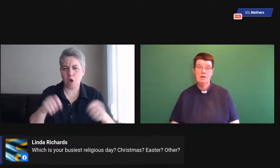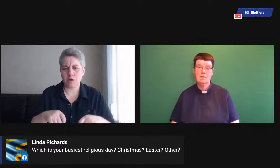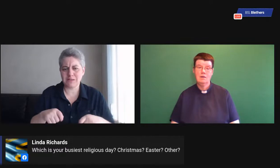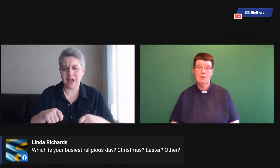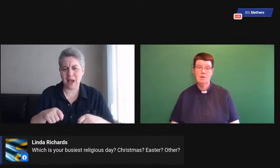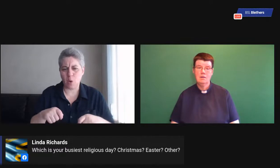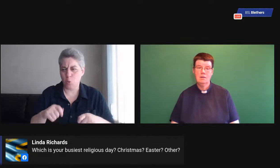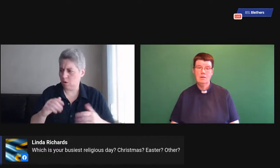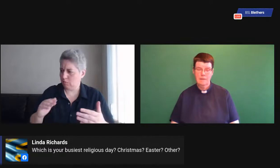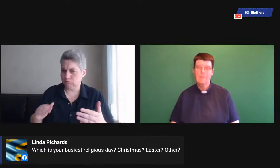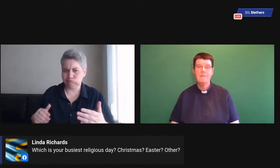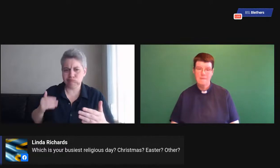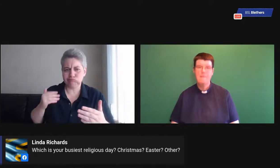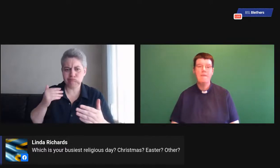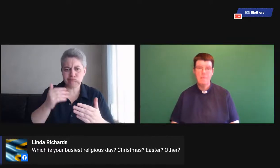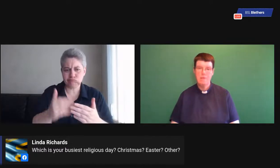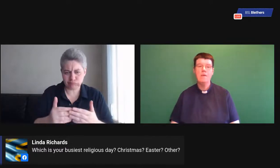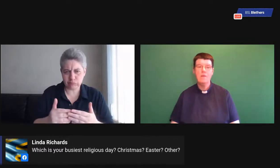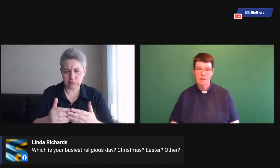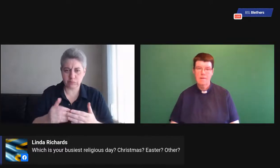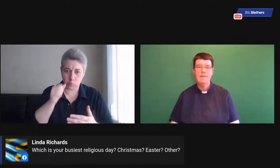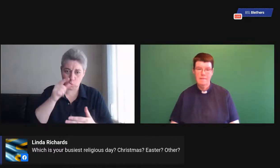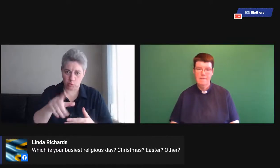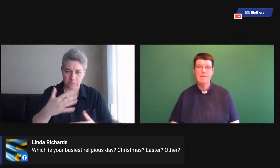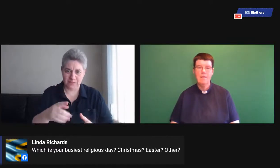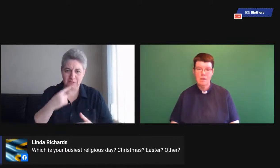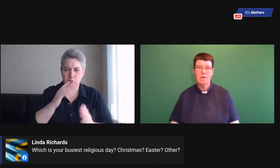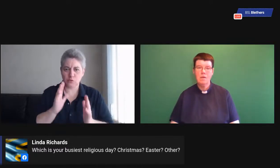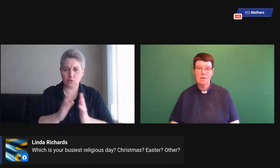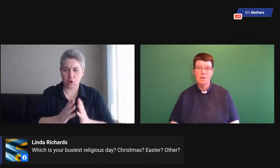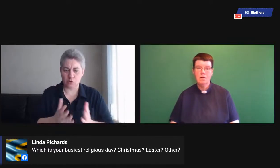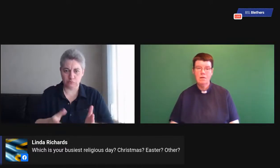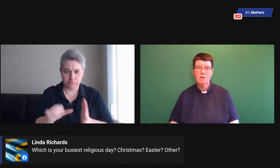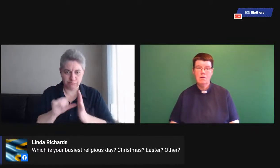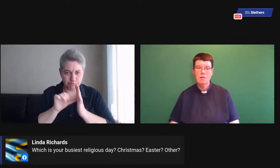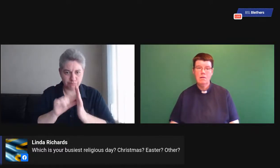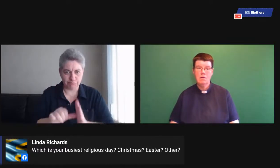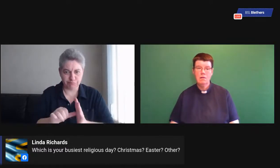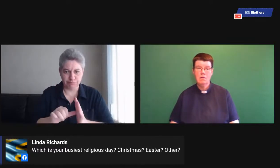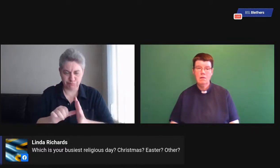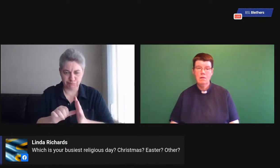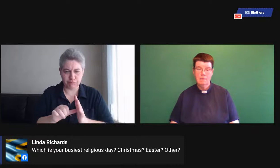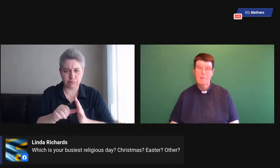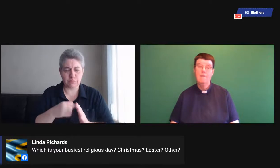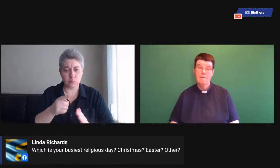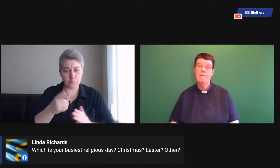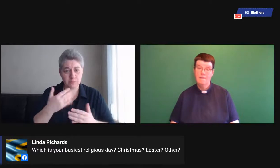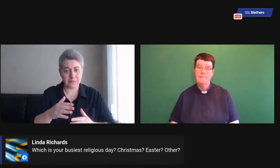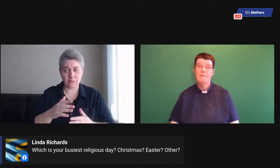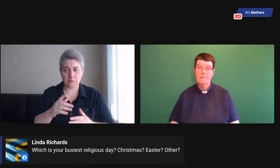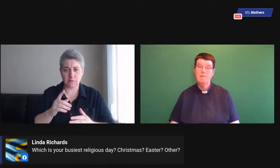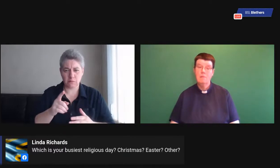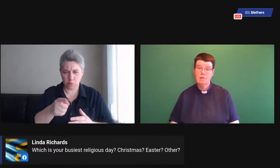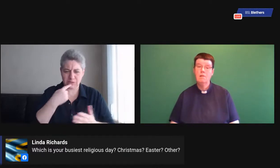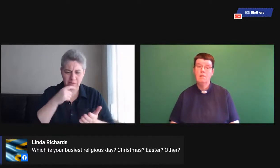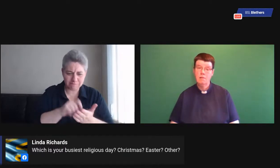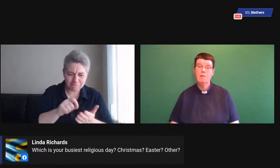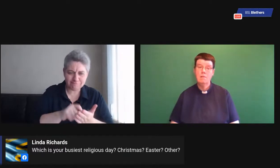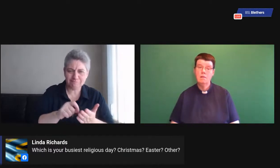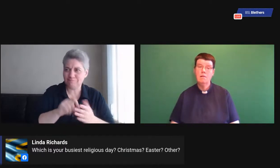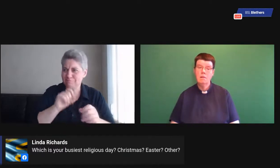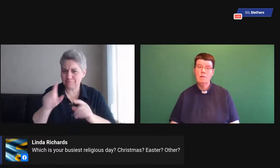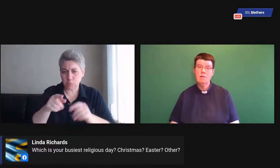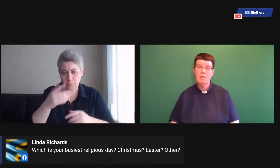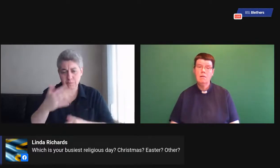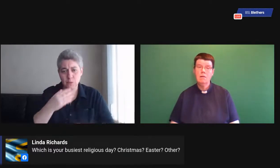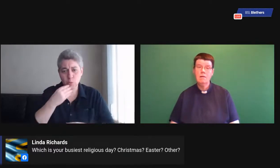Well, Mary, that the last few years, we've been in lockdown. I mean, you said it was very difficult being a minister in